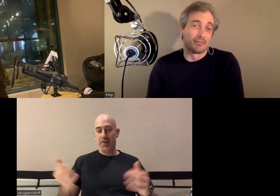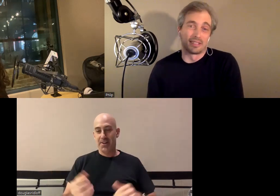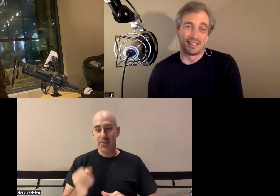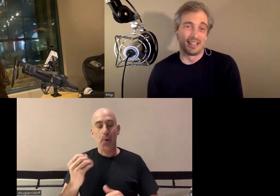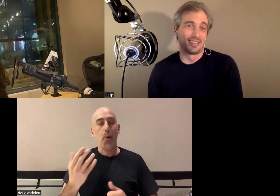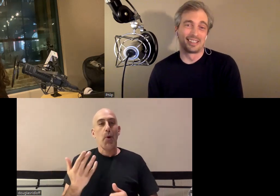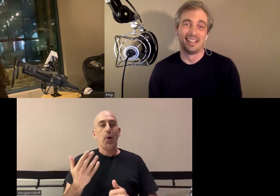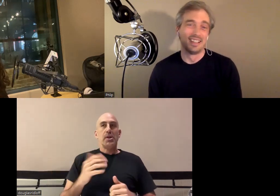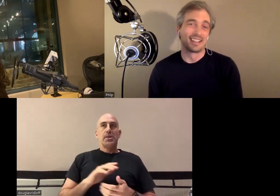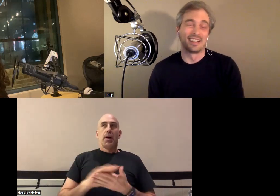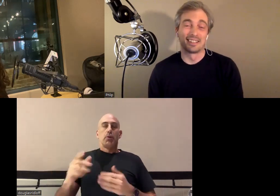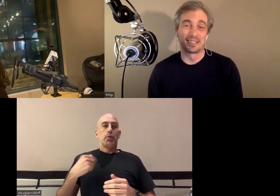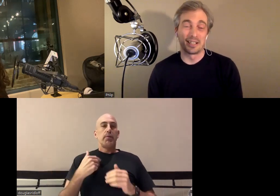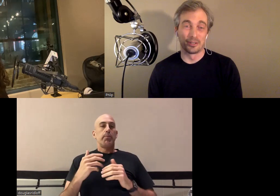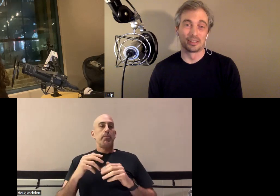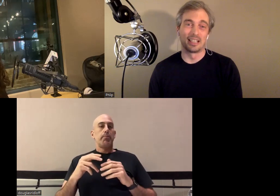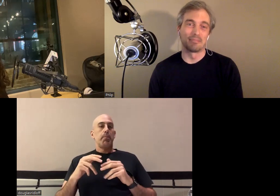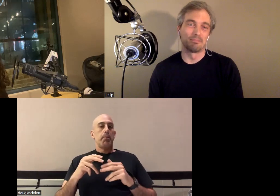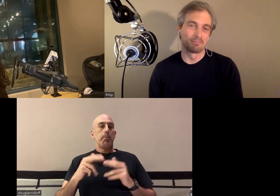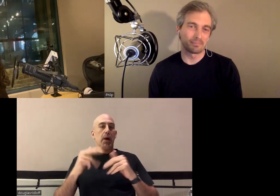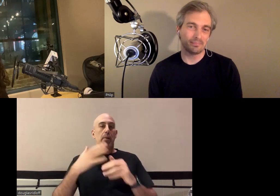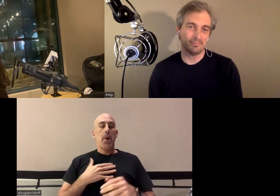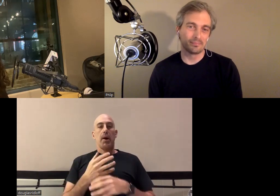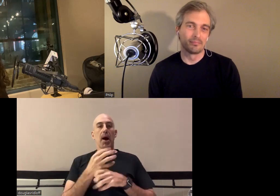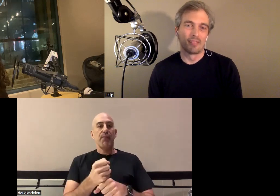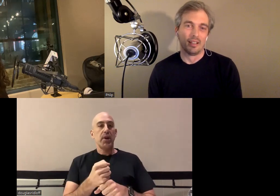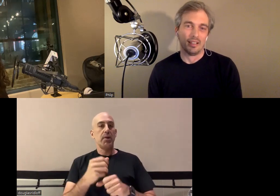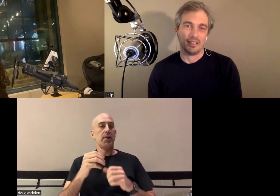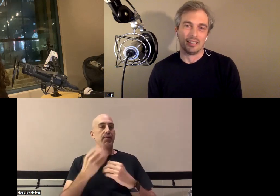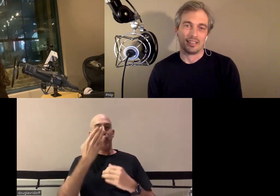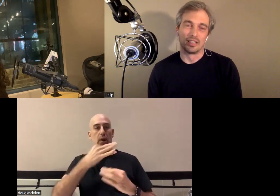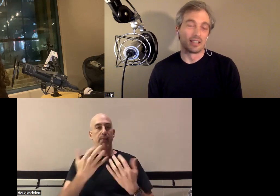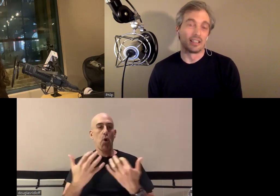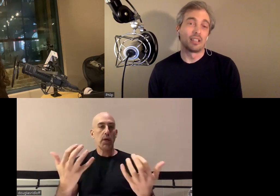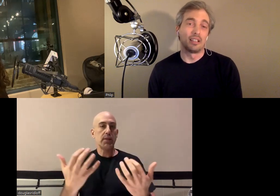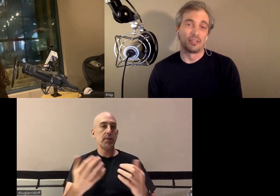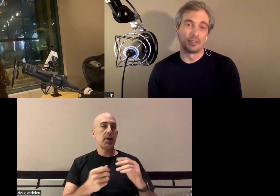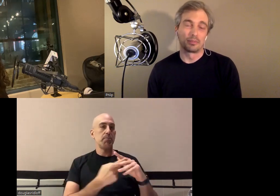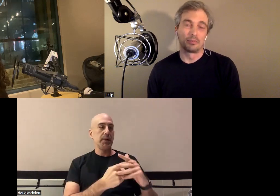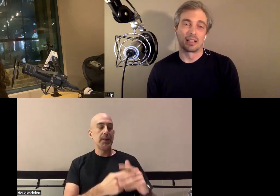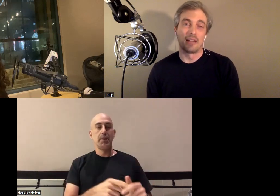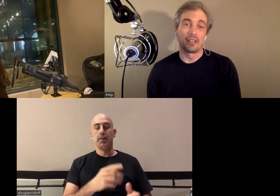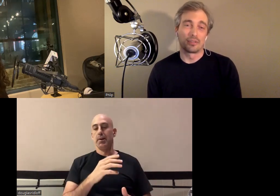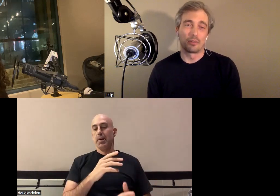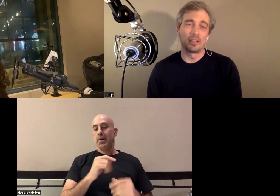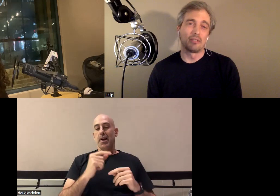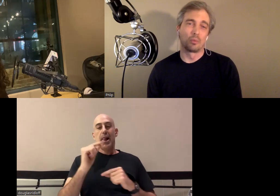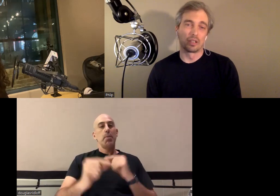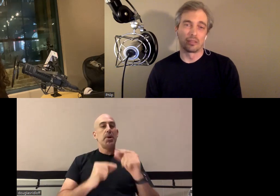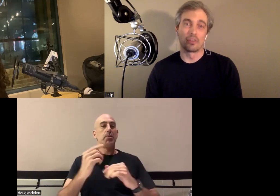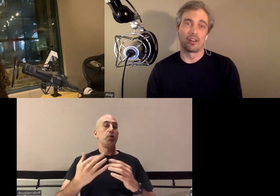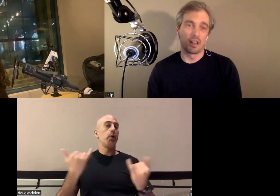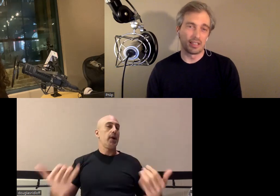became my home. And then I was on the stage the whole time. So yeah, that really developed my confidence for